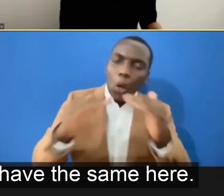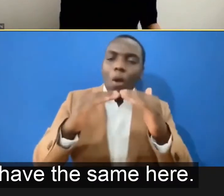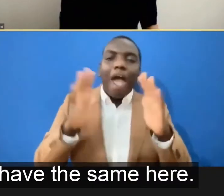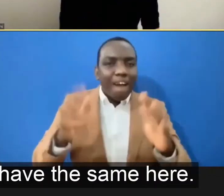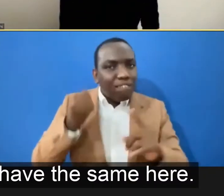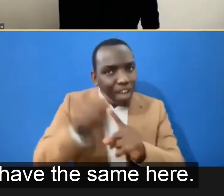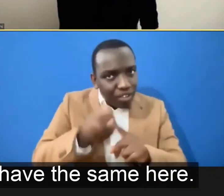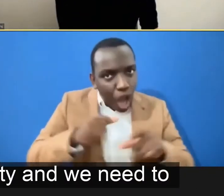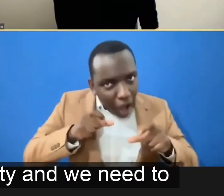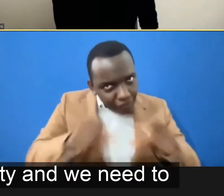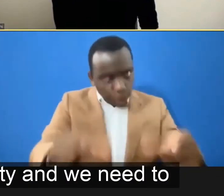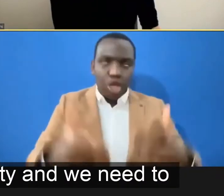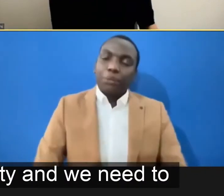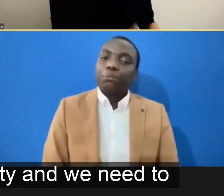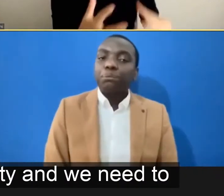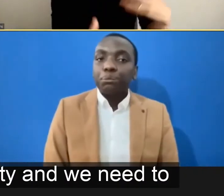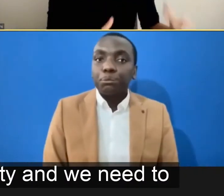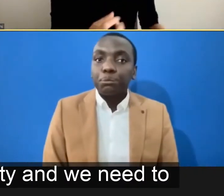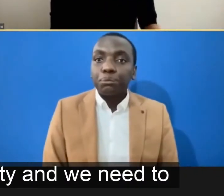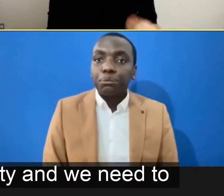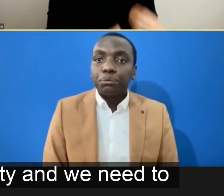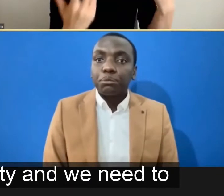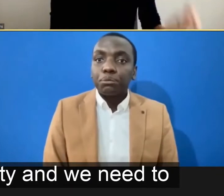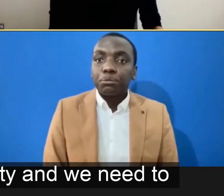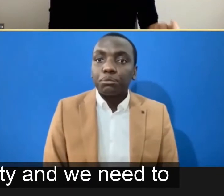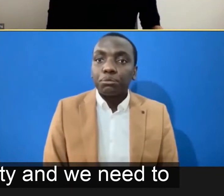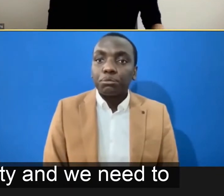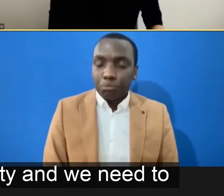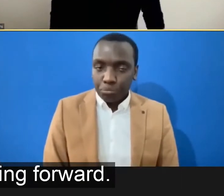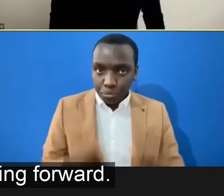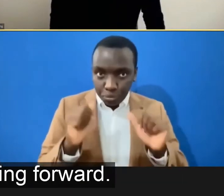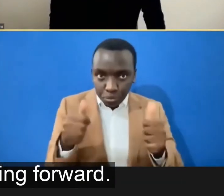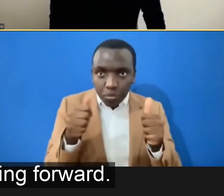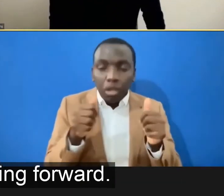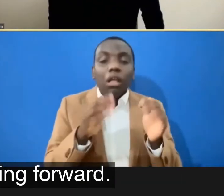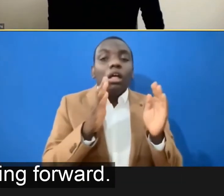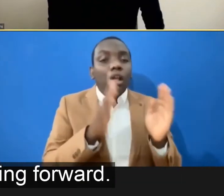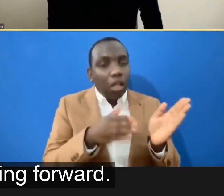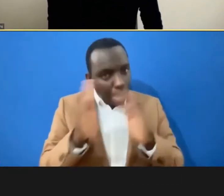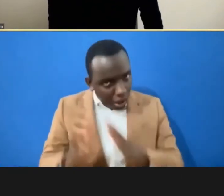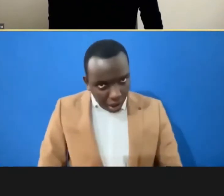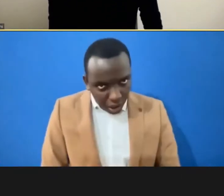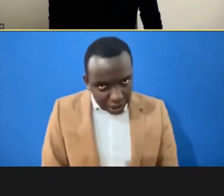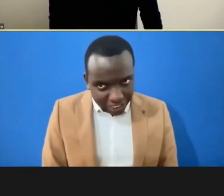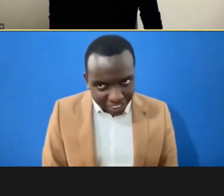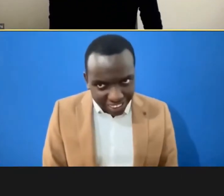same here. So we don't have that equality, and we need to campaign for this moving forwards.